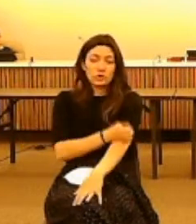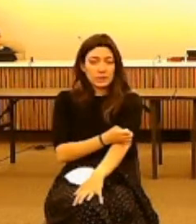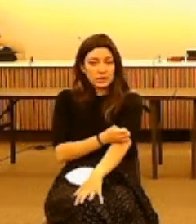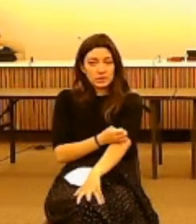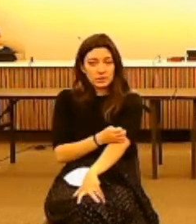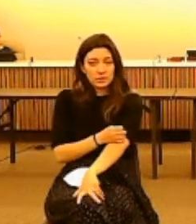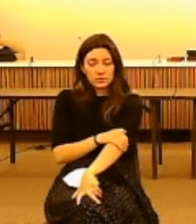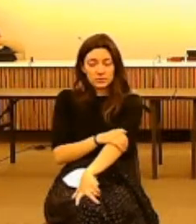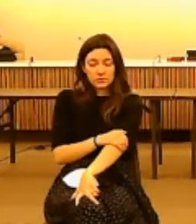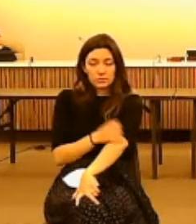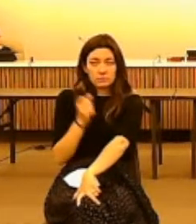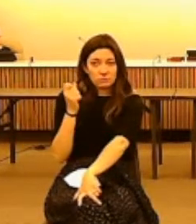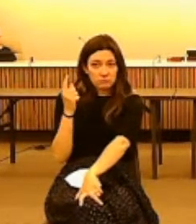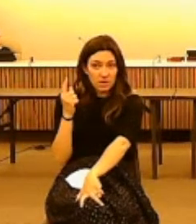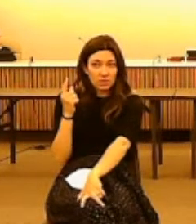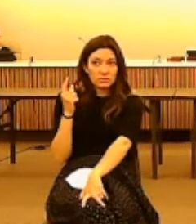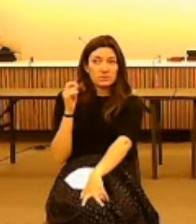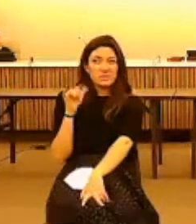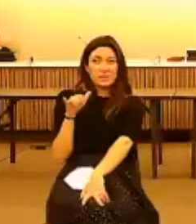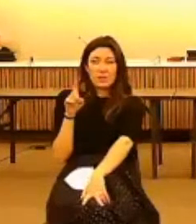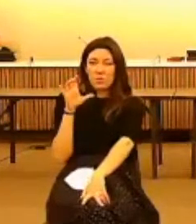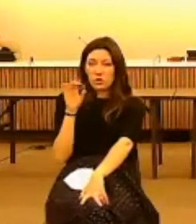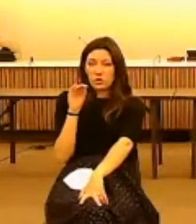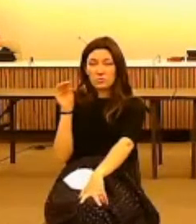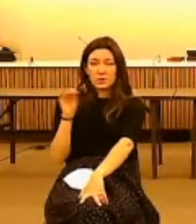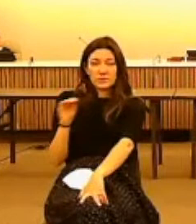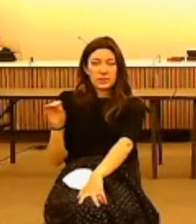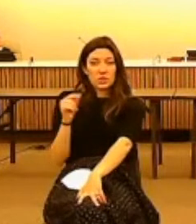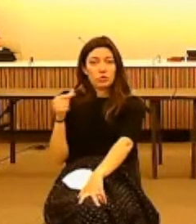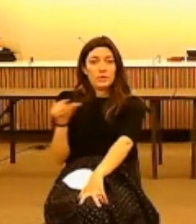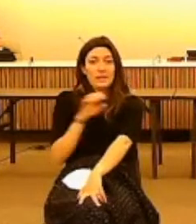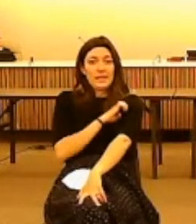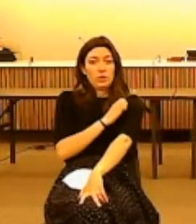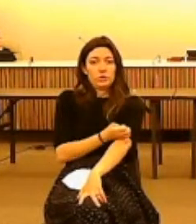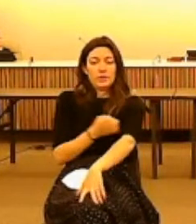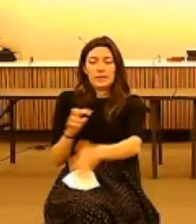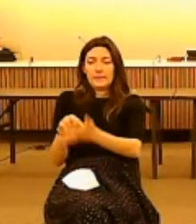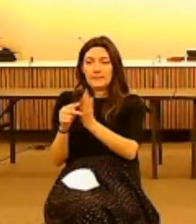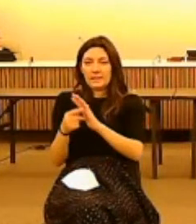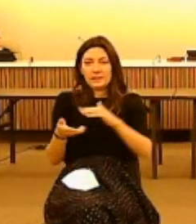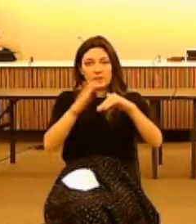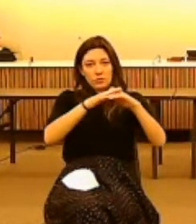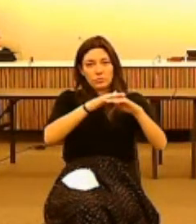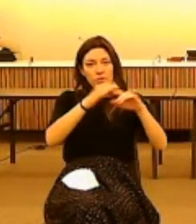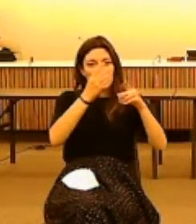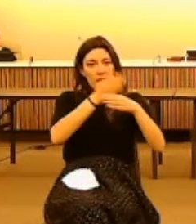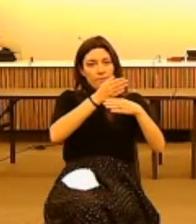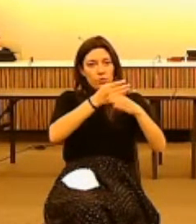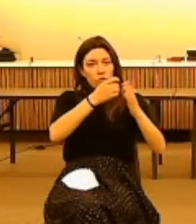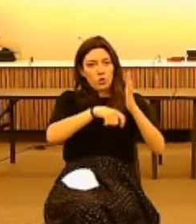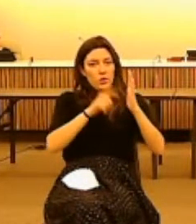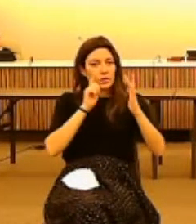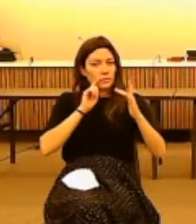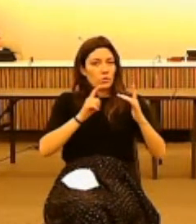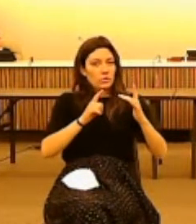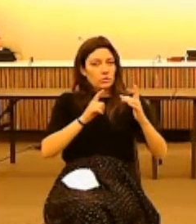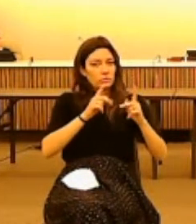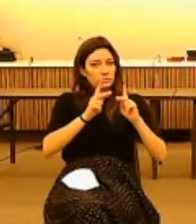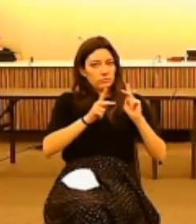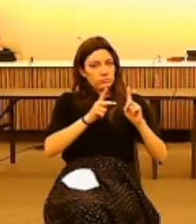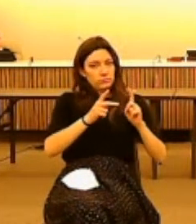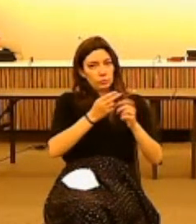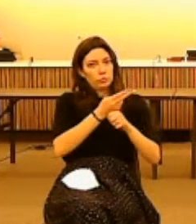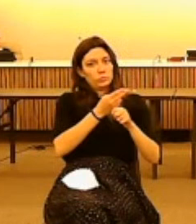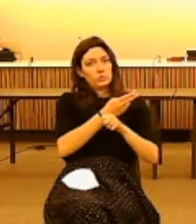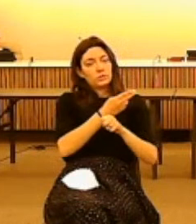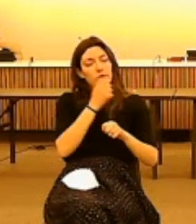but that 100% green energy would represent an increase in the average cost to consumers. And if you remember when we started